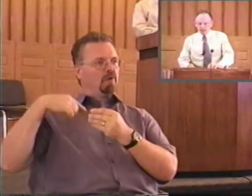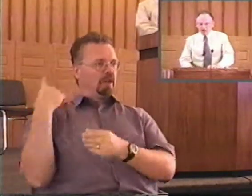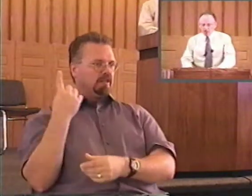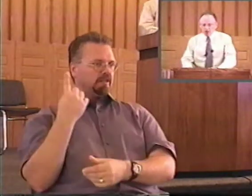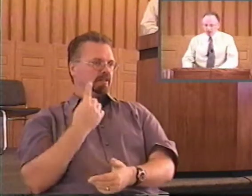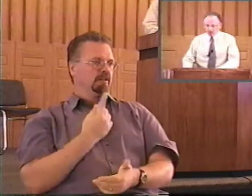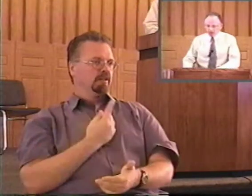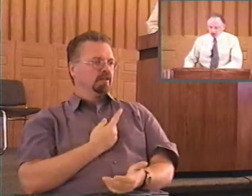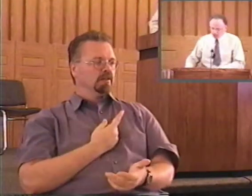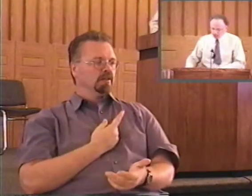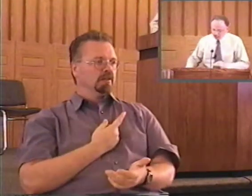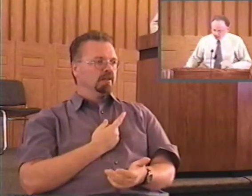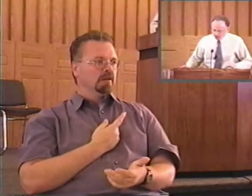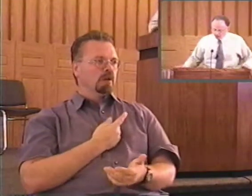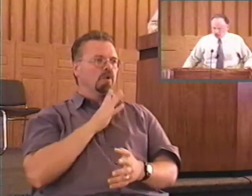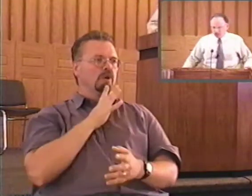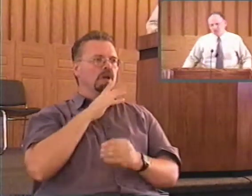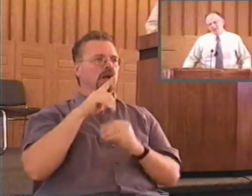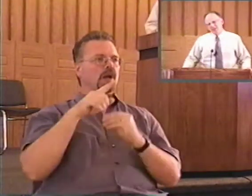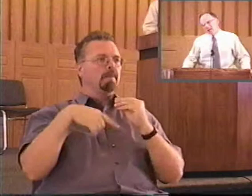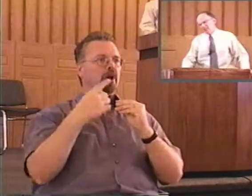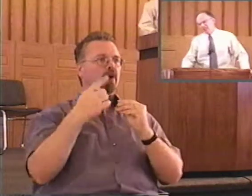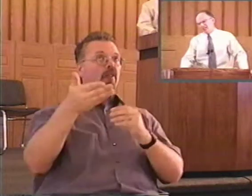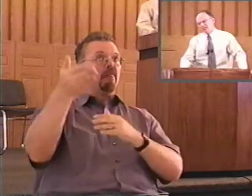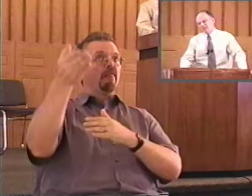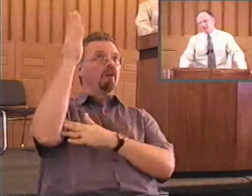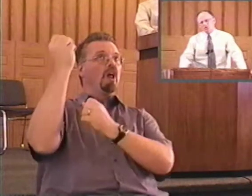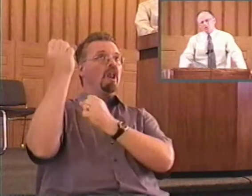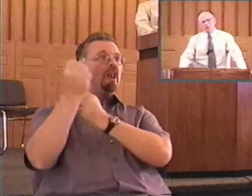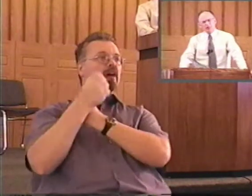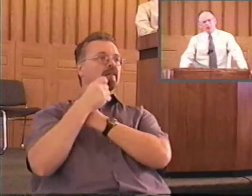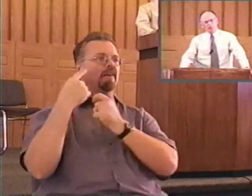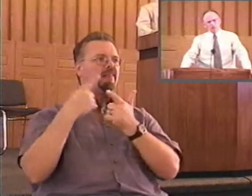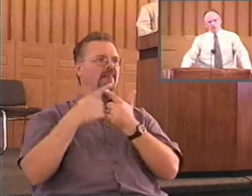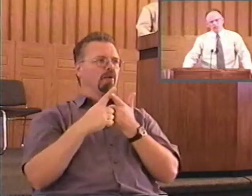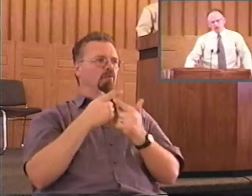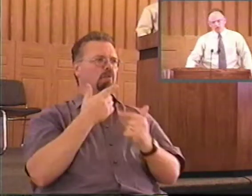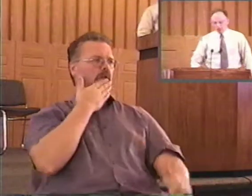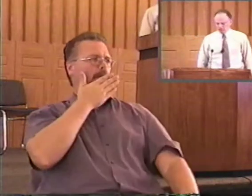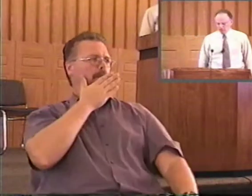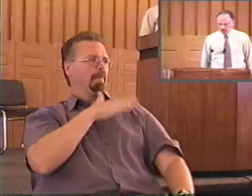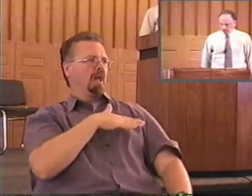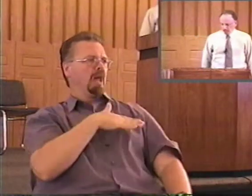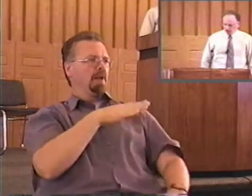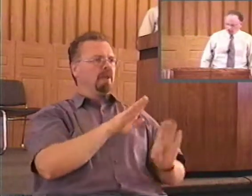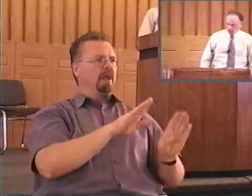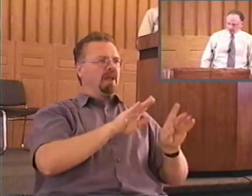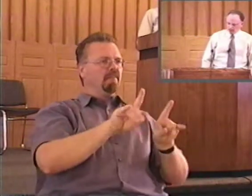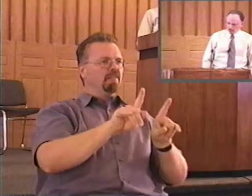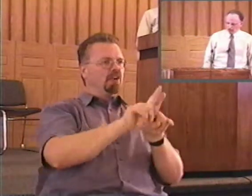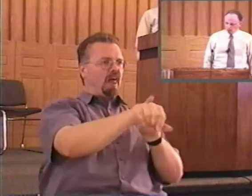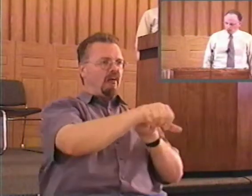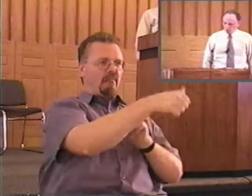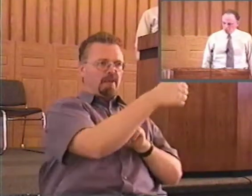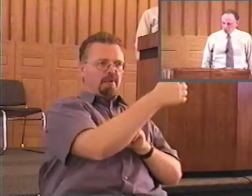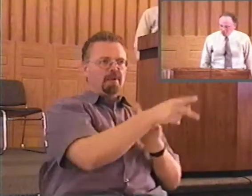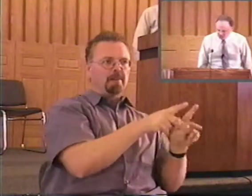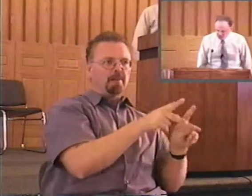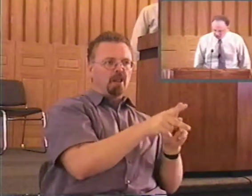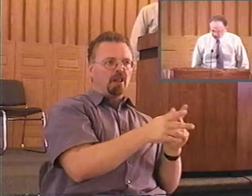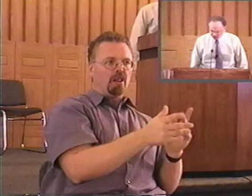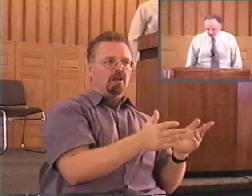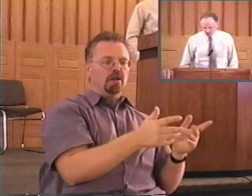We talk of the God of love, and then we're very nasty to other people. We talk of the God of love, and then